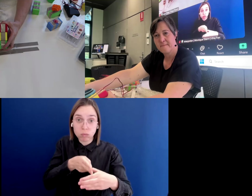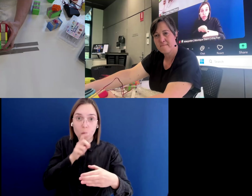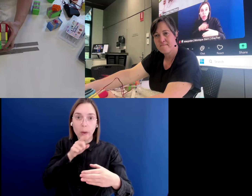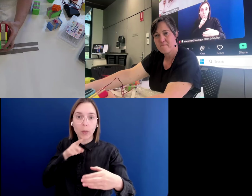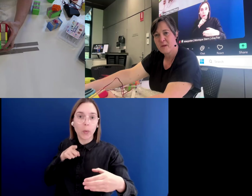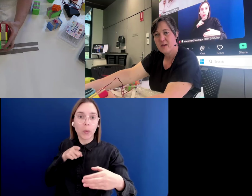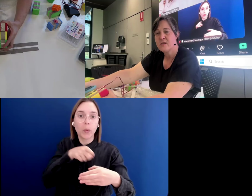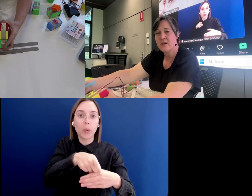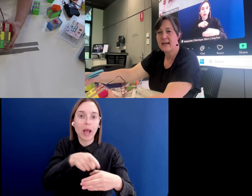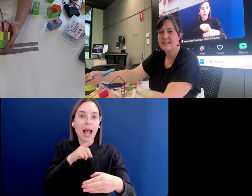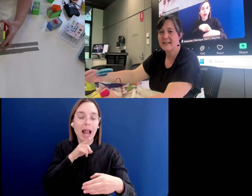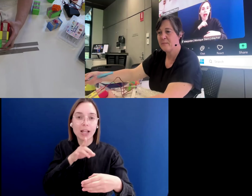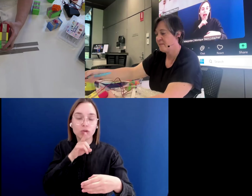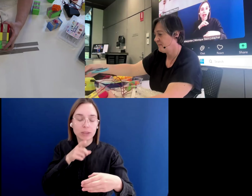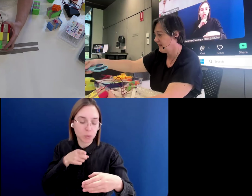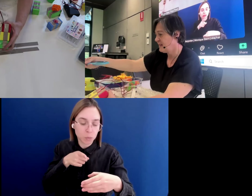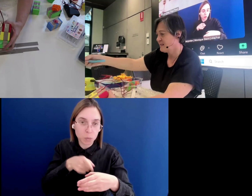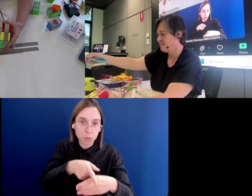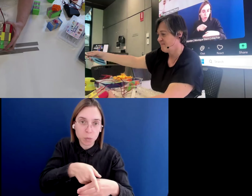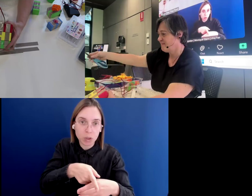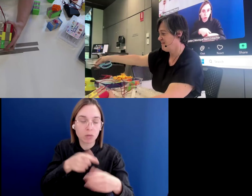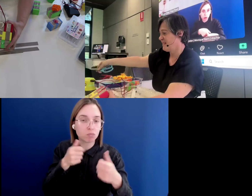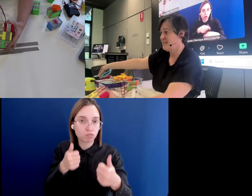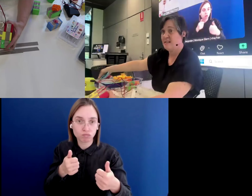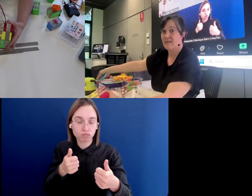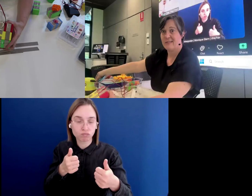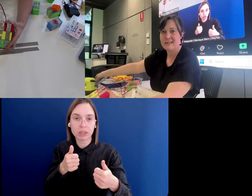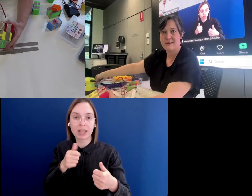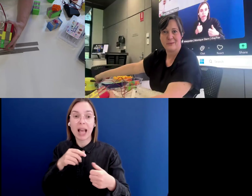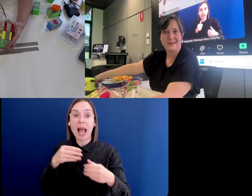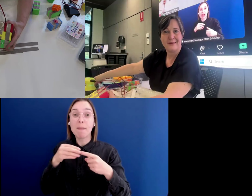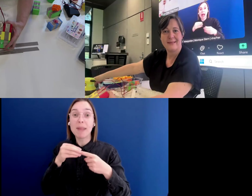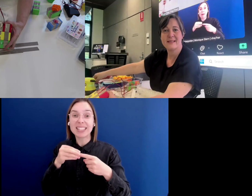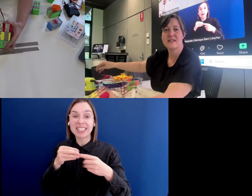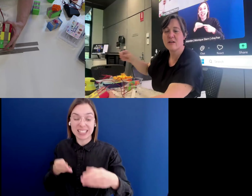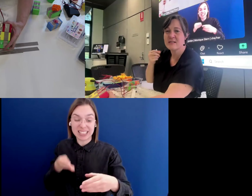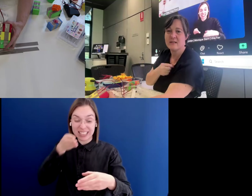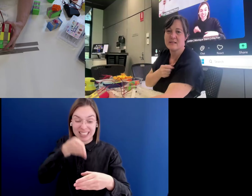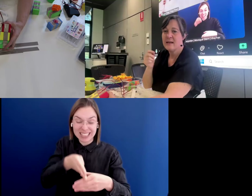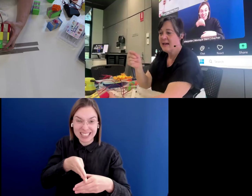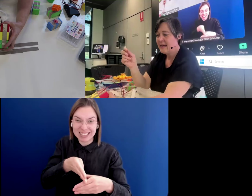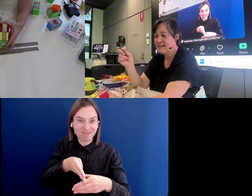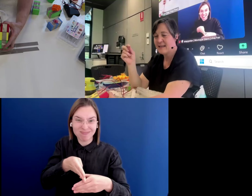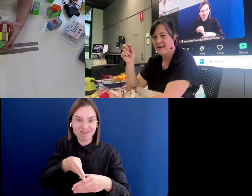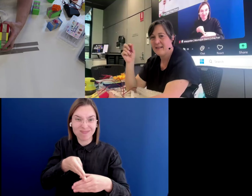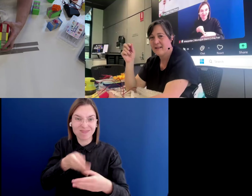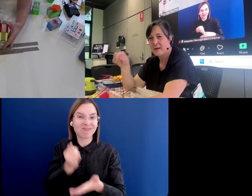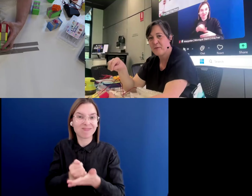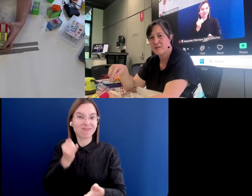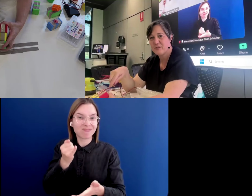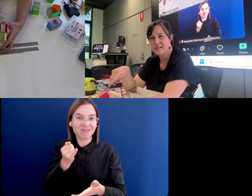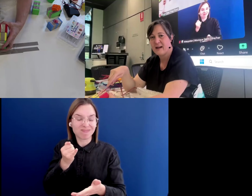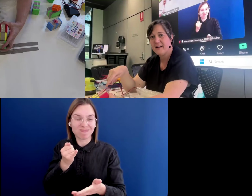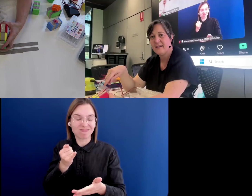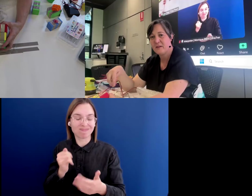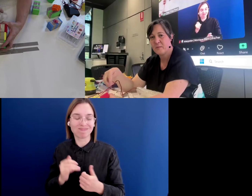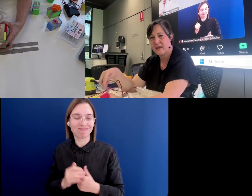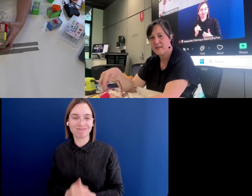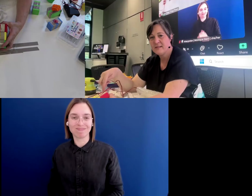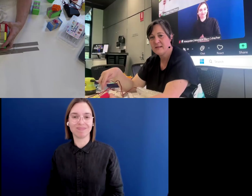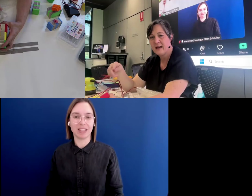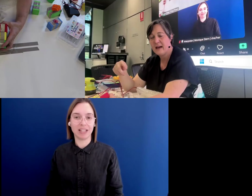isn't. So you can actually get kids testing different things if you want. There's lots and lots. TapeBlocks are a